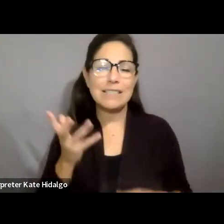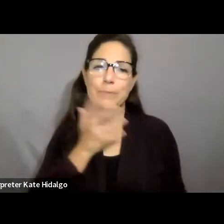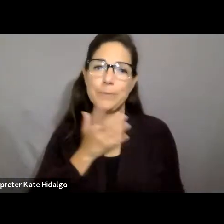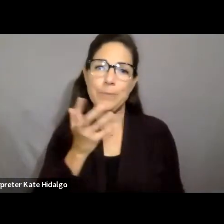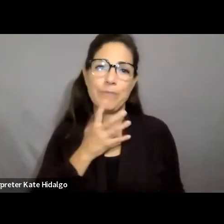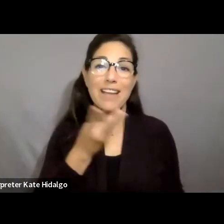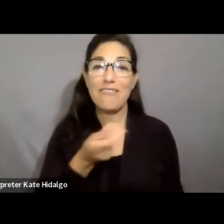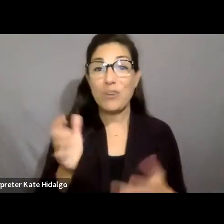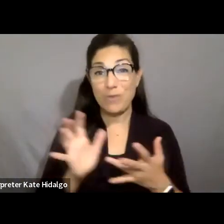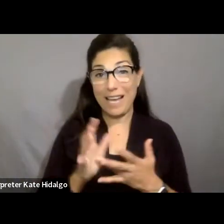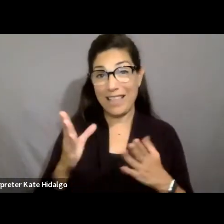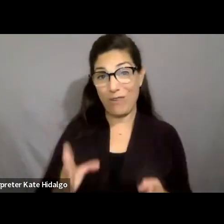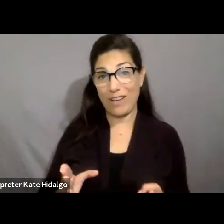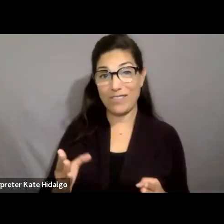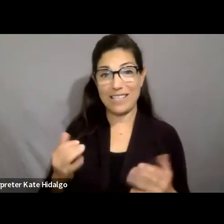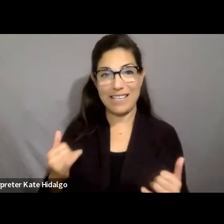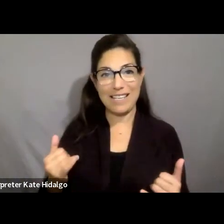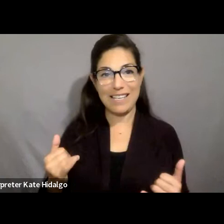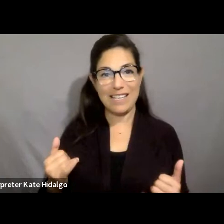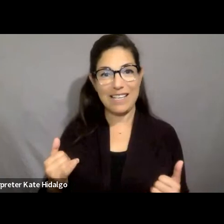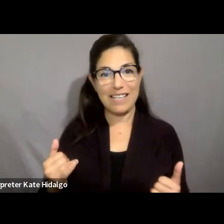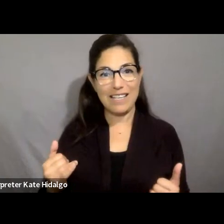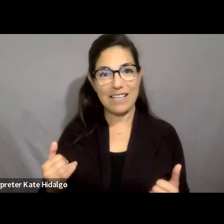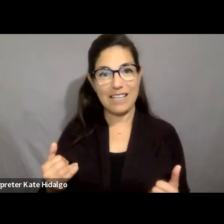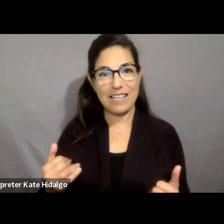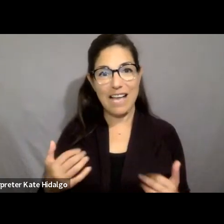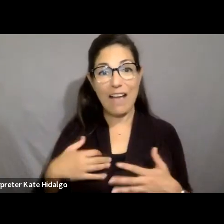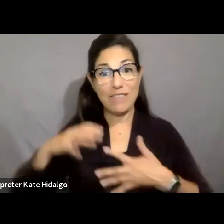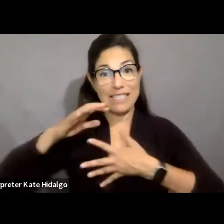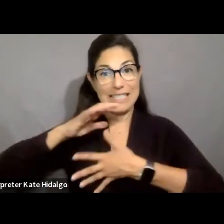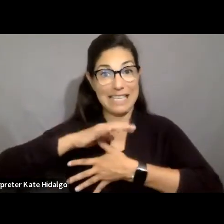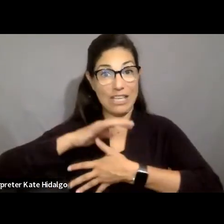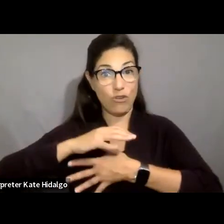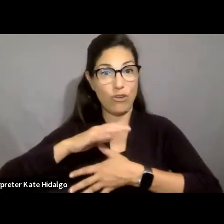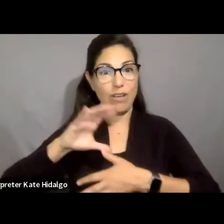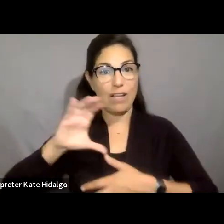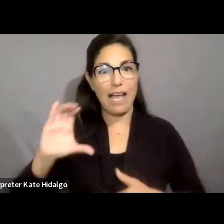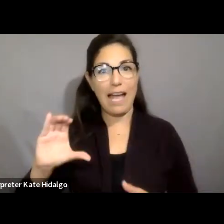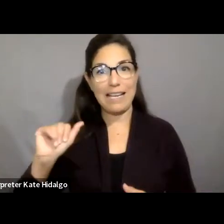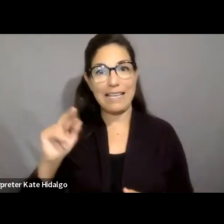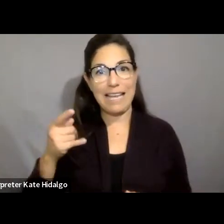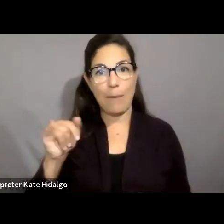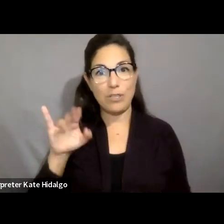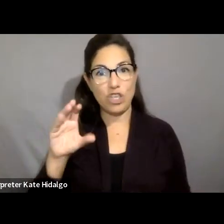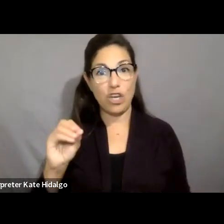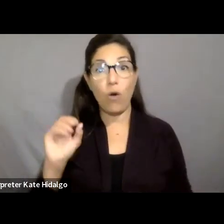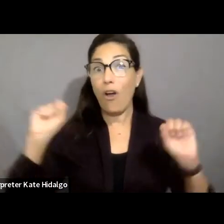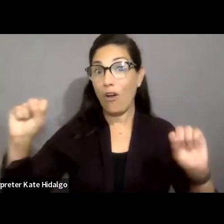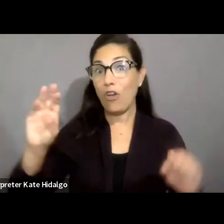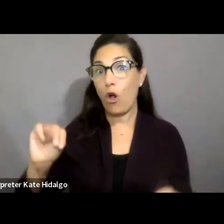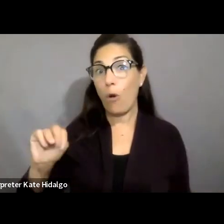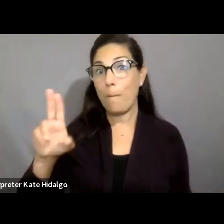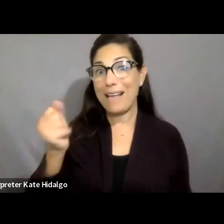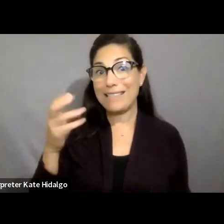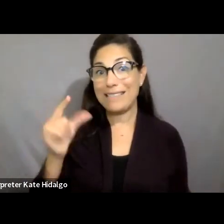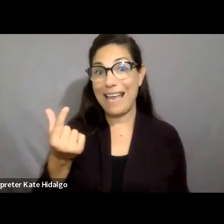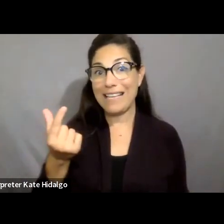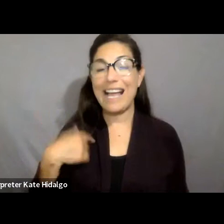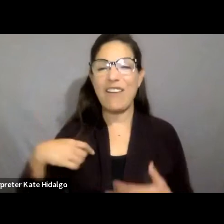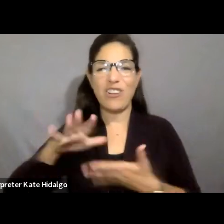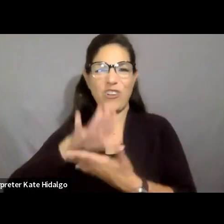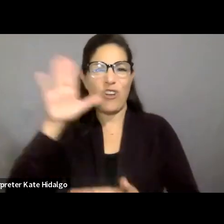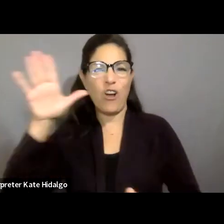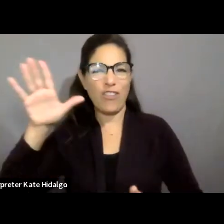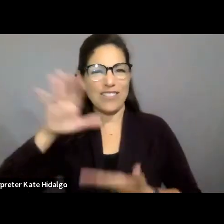couple of ninth graders, right? Now they're not ninth grade. I have a senior at Cappuccino, go Mustangs. And I have a college kid also. So that's a good kid